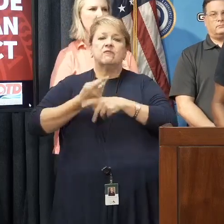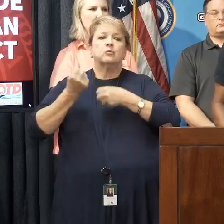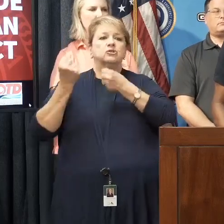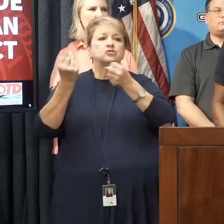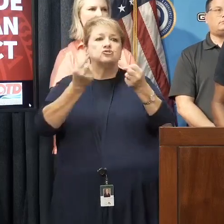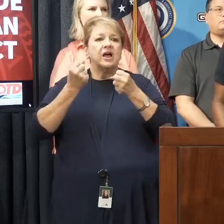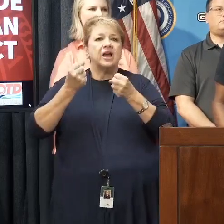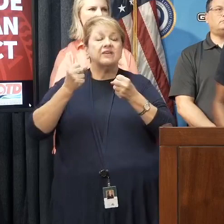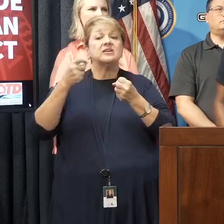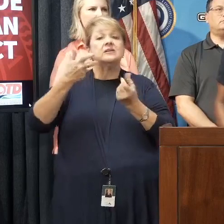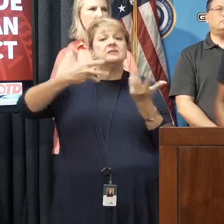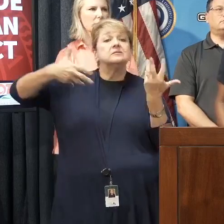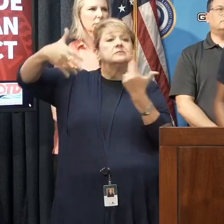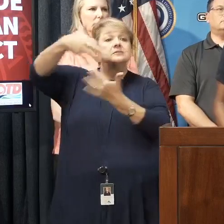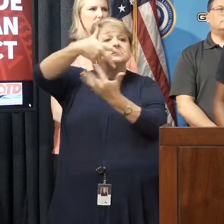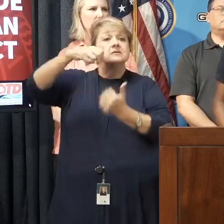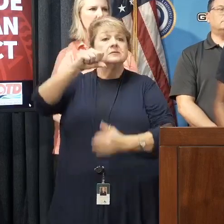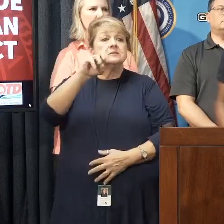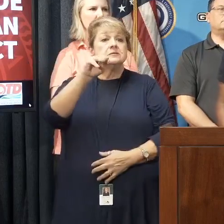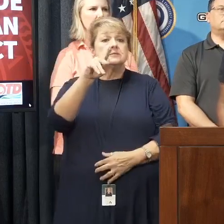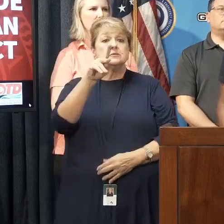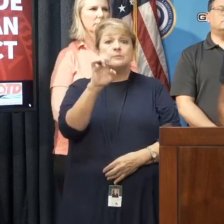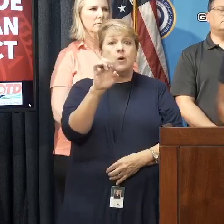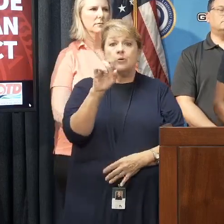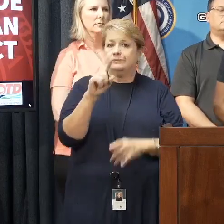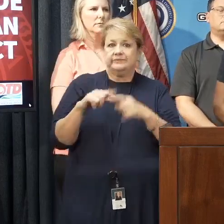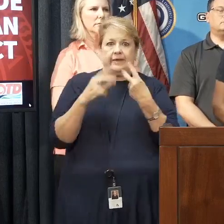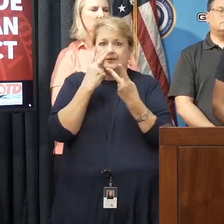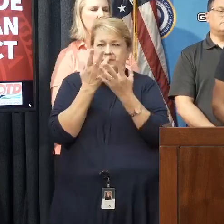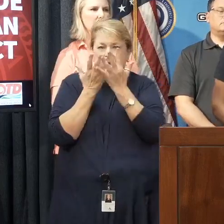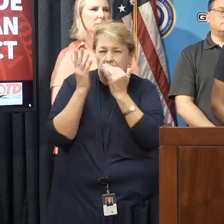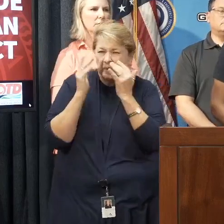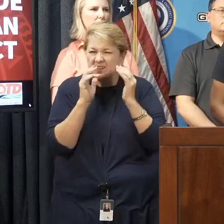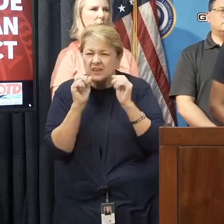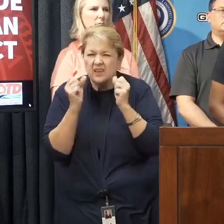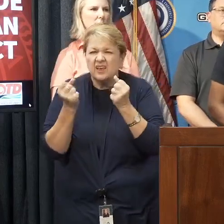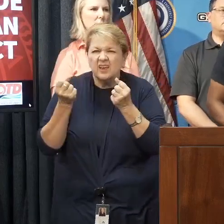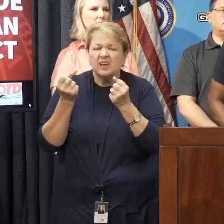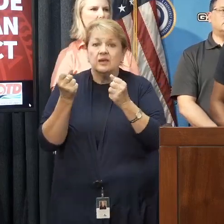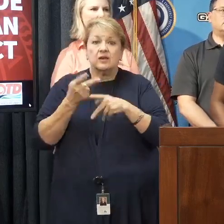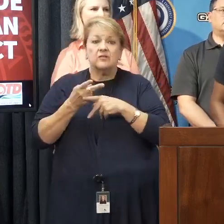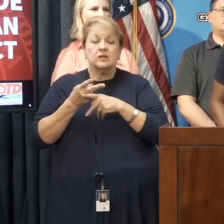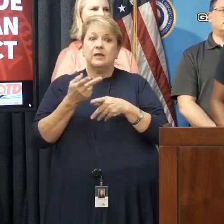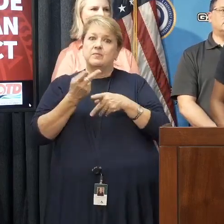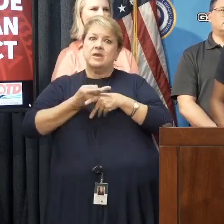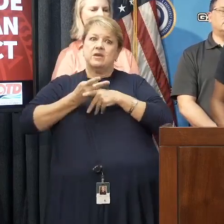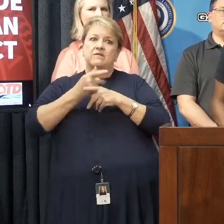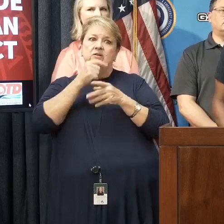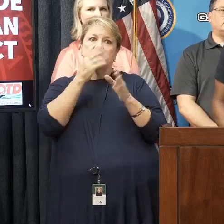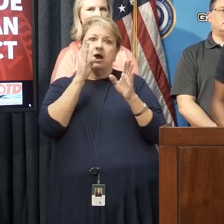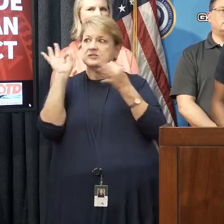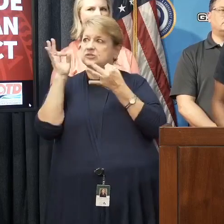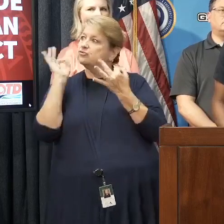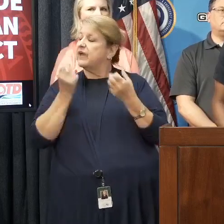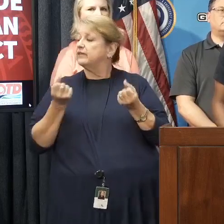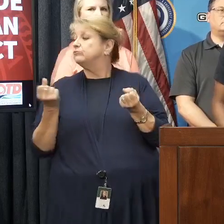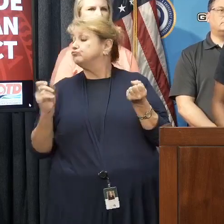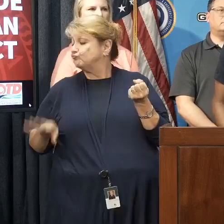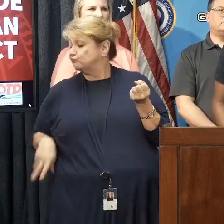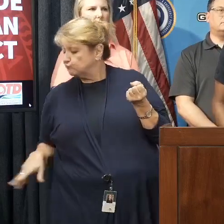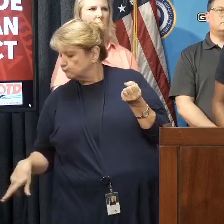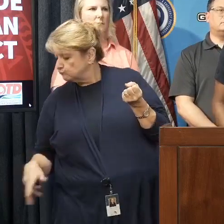as smoke could hinder your driving visibility. Avoid being distracted and always drive in a safe